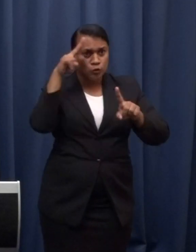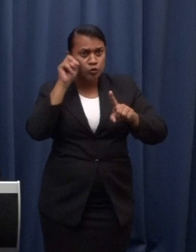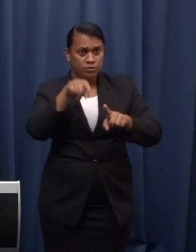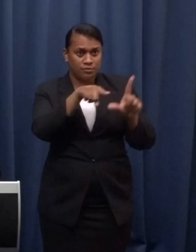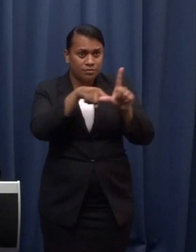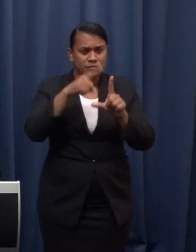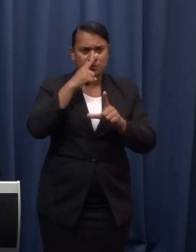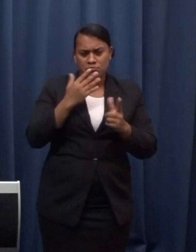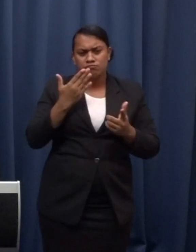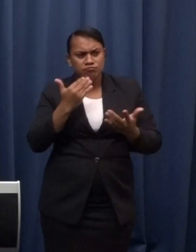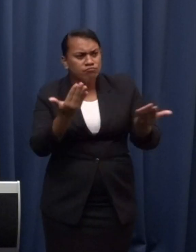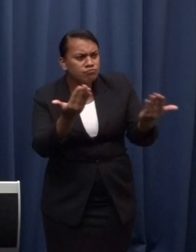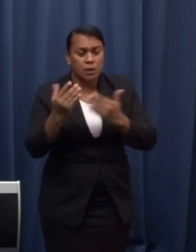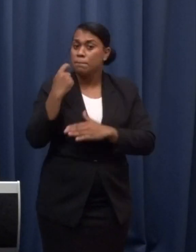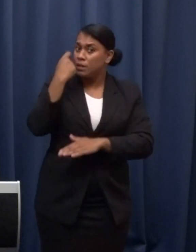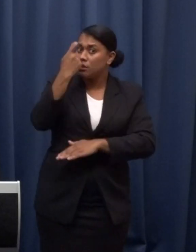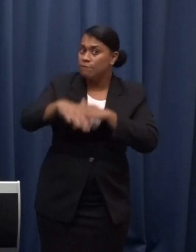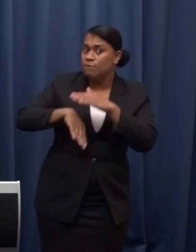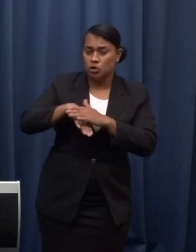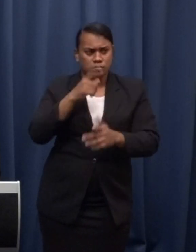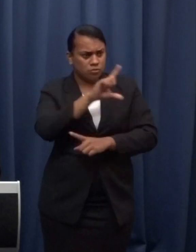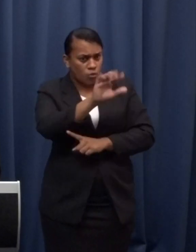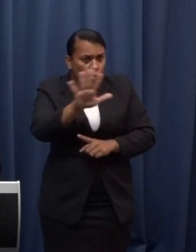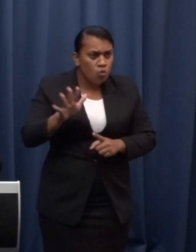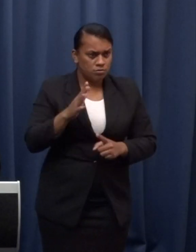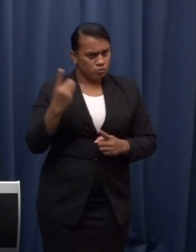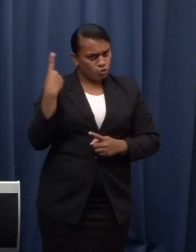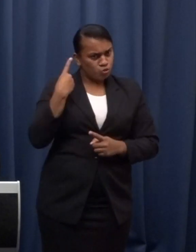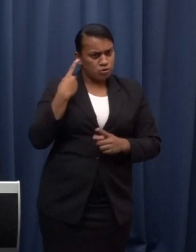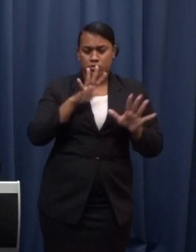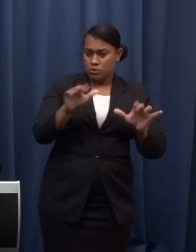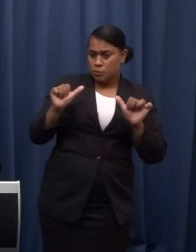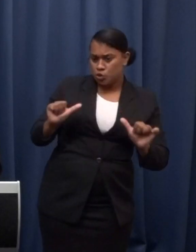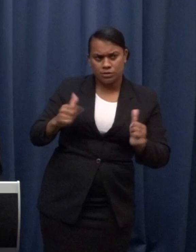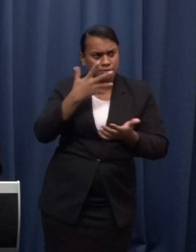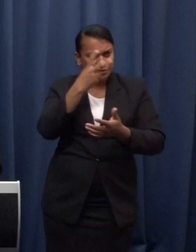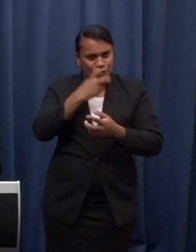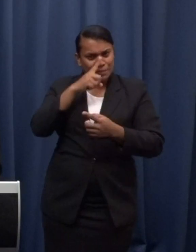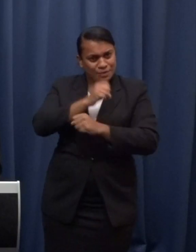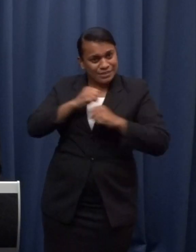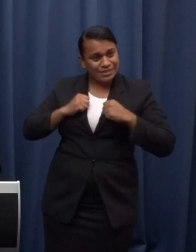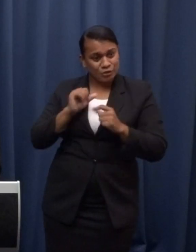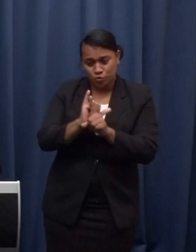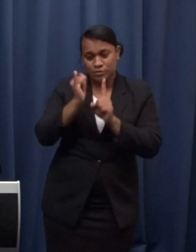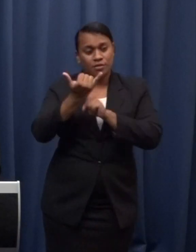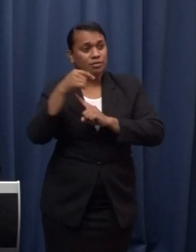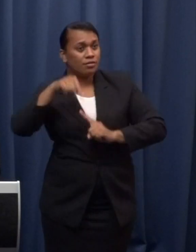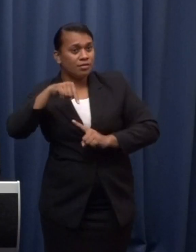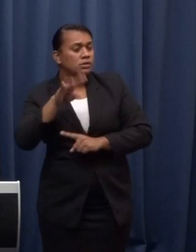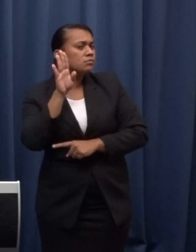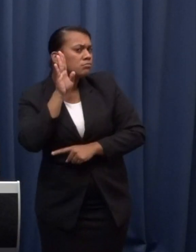caution. Do your duty in protecting the most vulnerable in our society by adhering to the rigors of